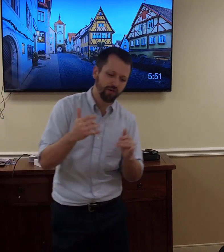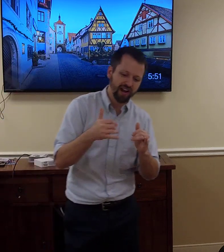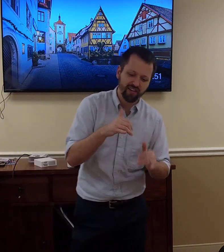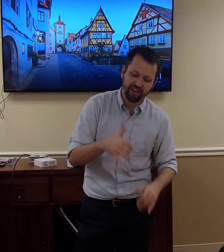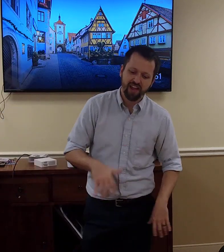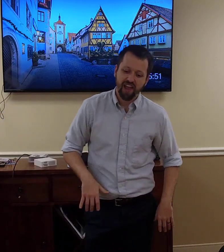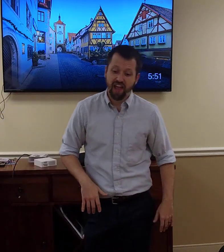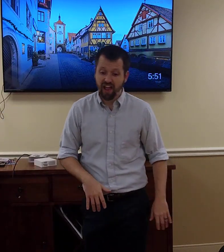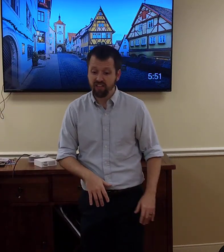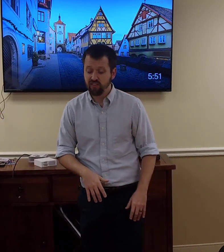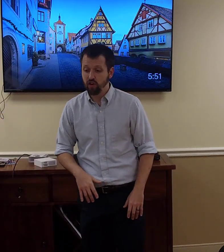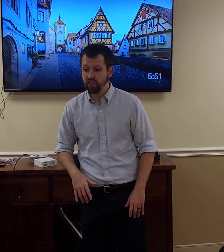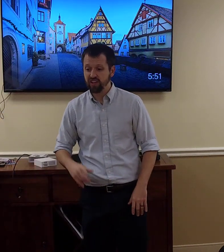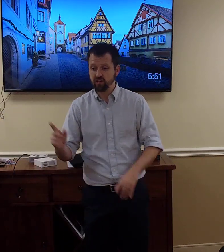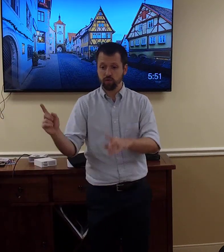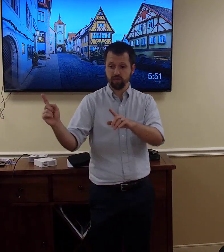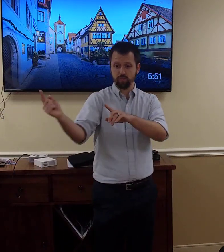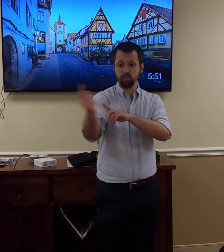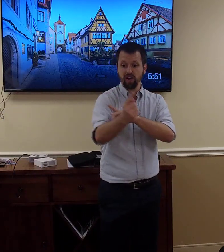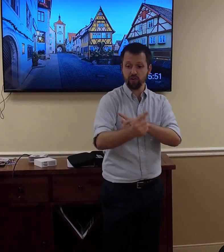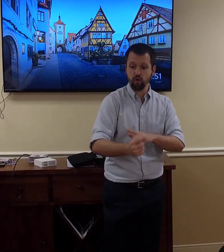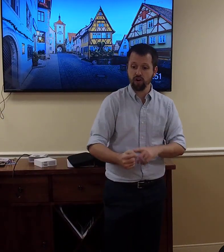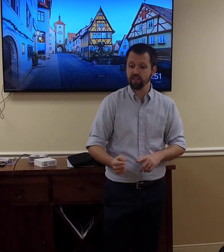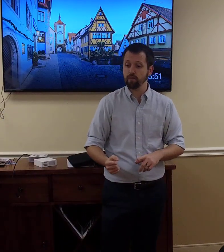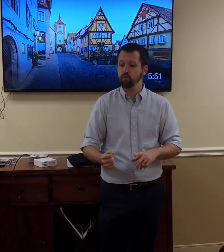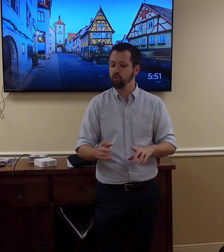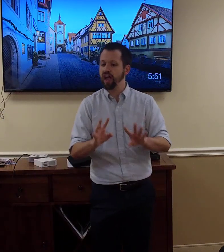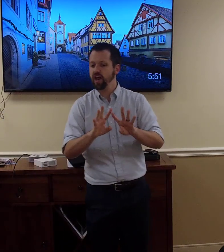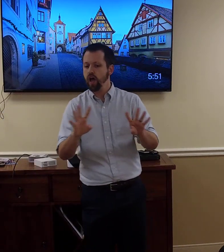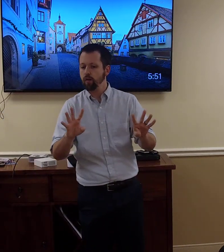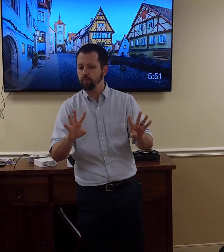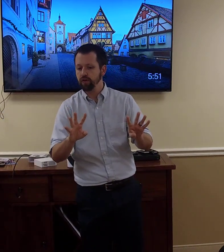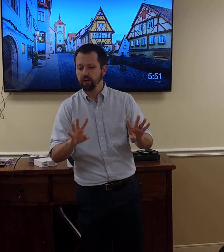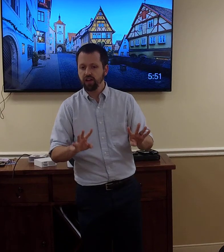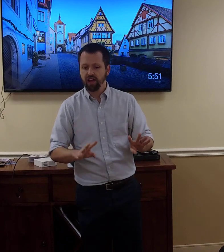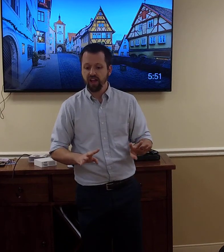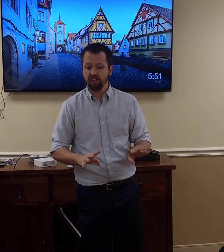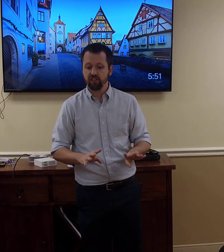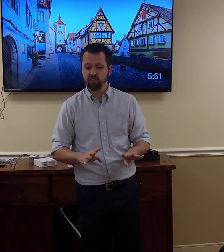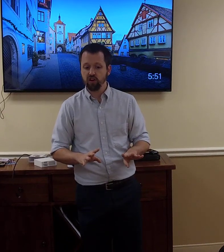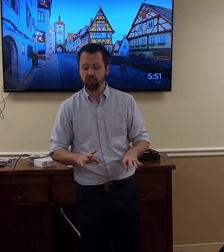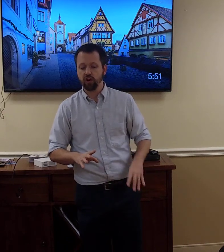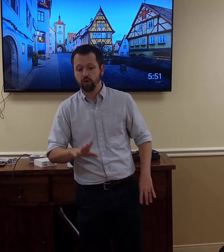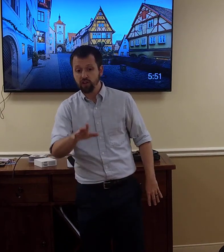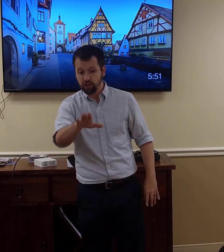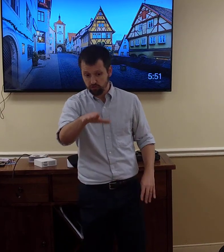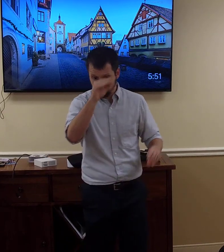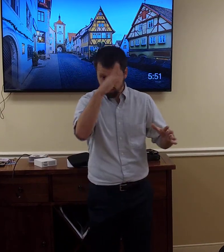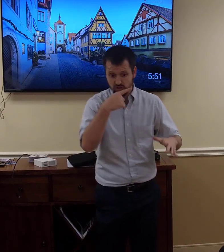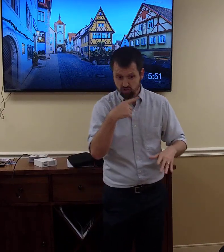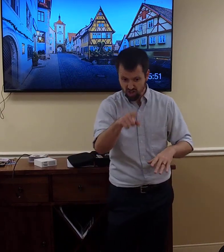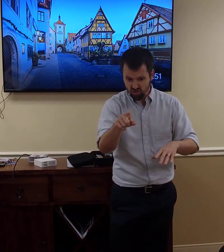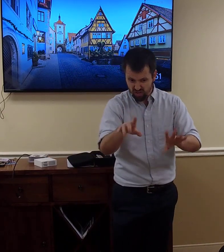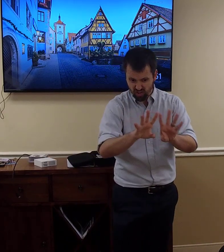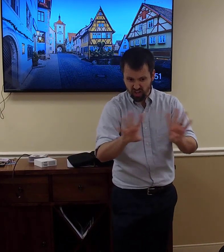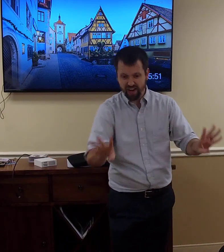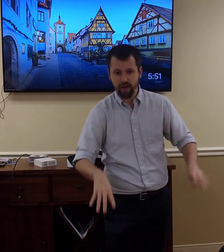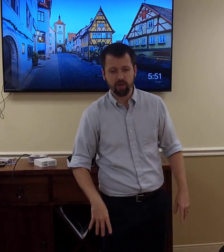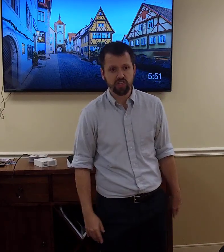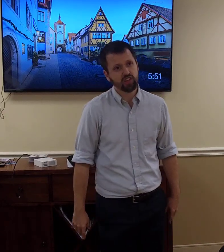around. And so the teacher was around the corner and said, "Line up." And so, I was like, "Teacher said you need to line up." And she looks